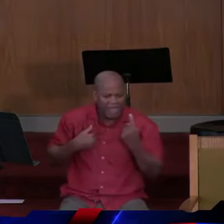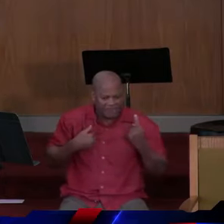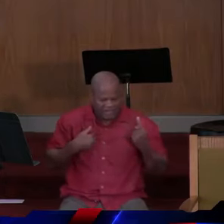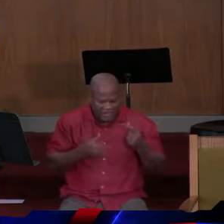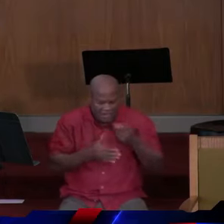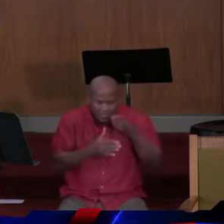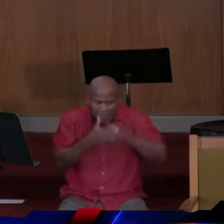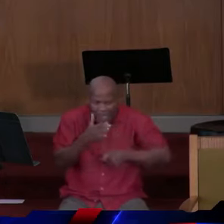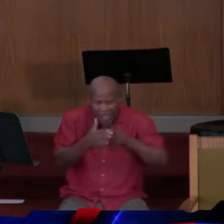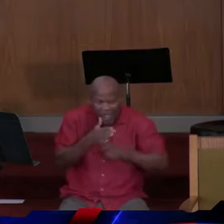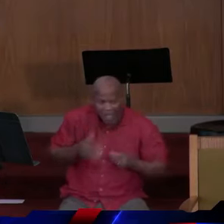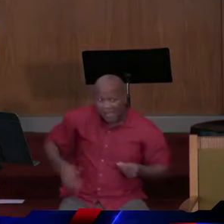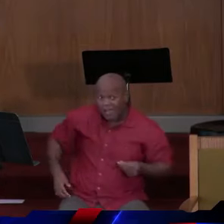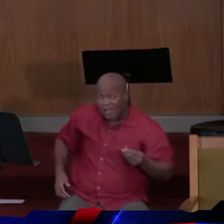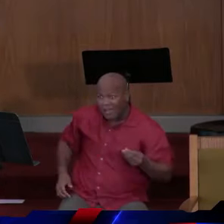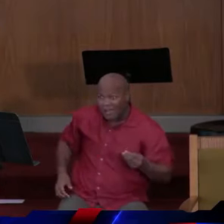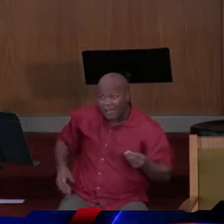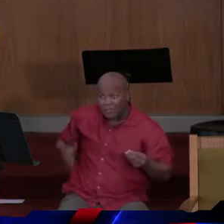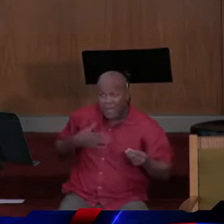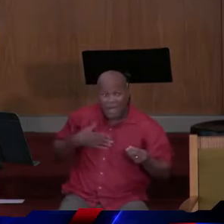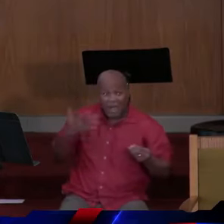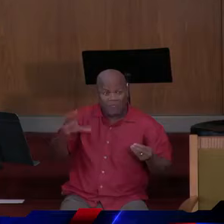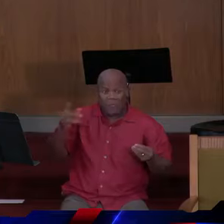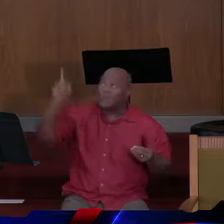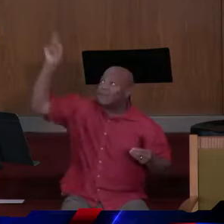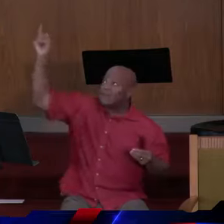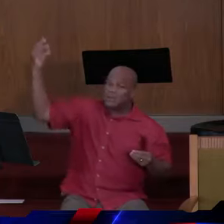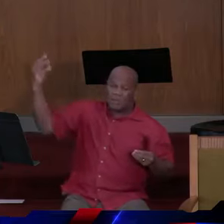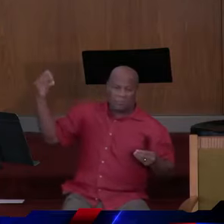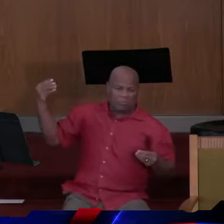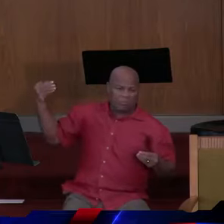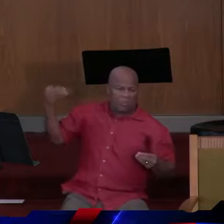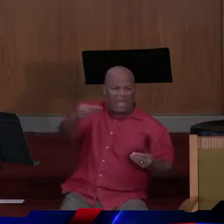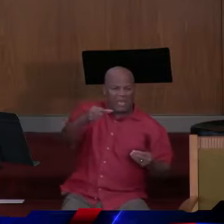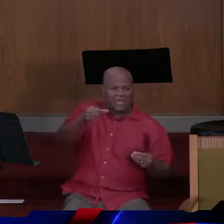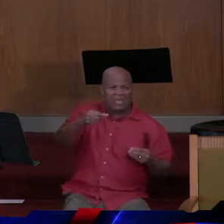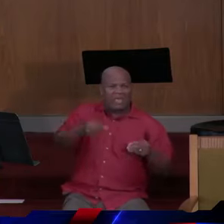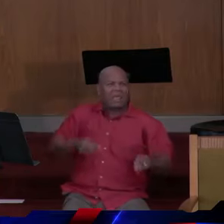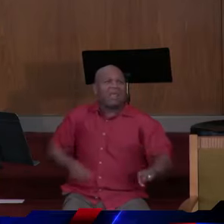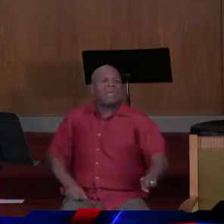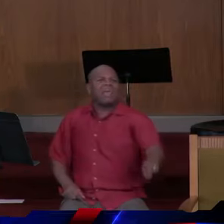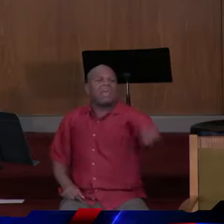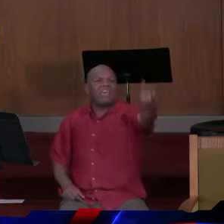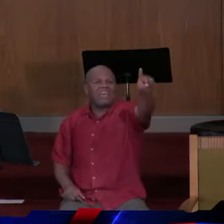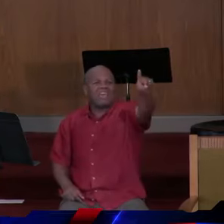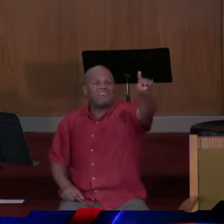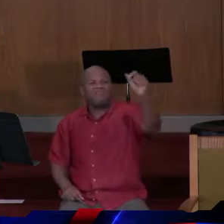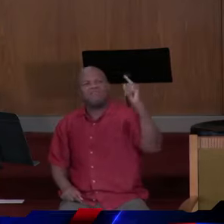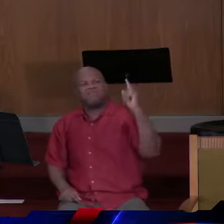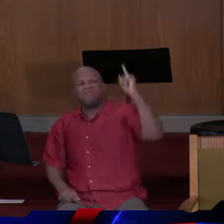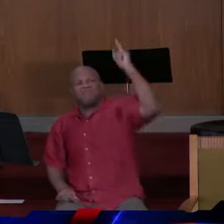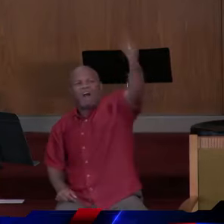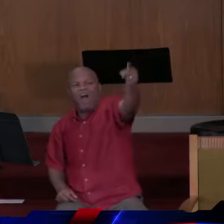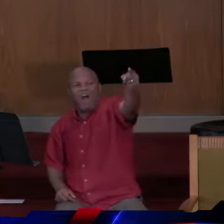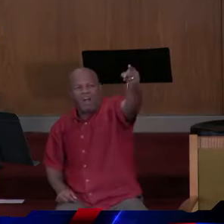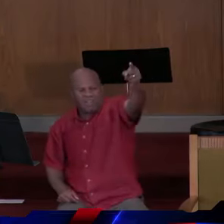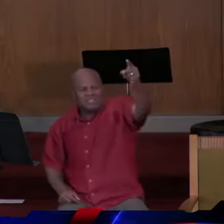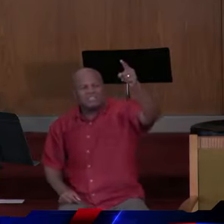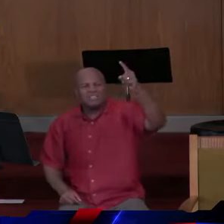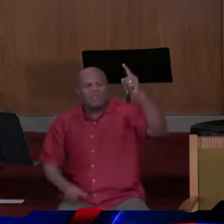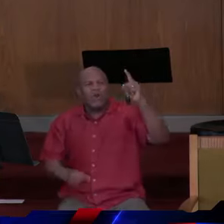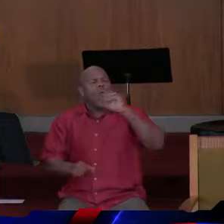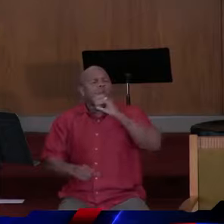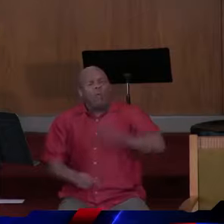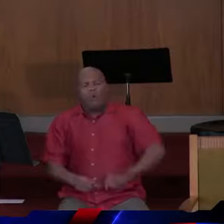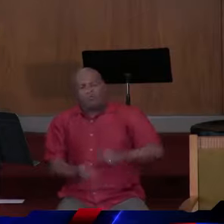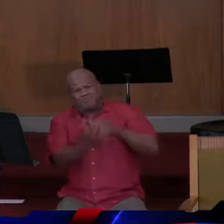But the difference between me is my price has already been paid on a hill far away on an old rugged cross. Jesus paid it all, and all